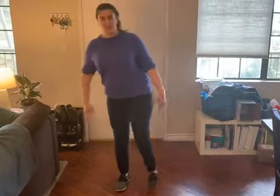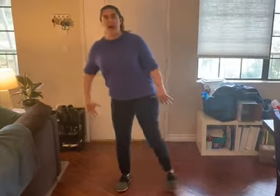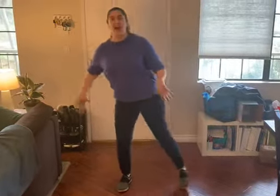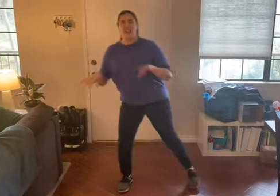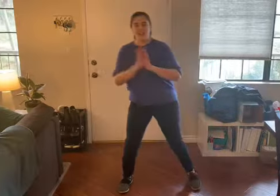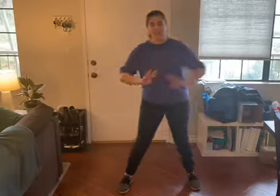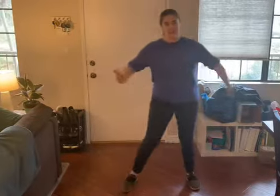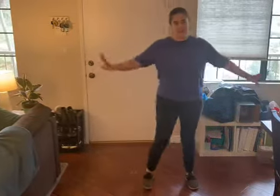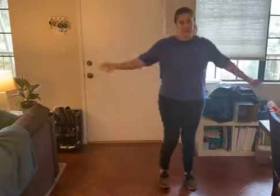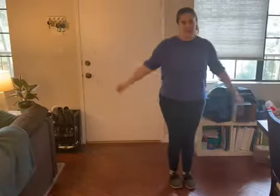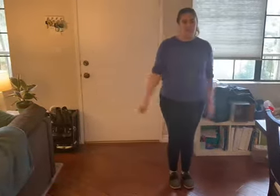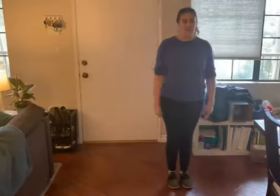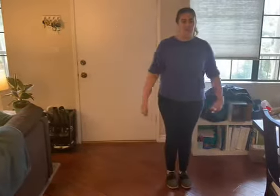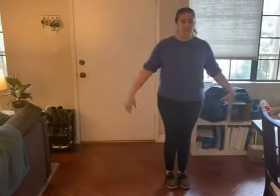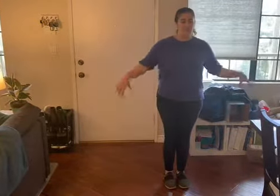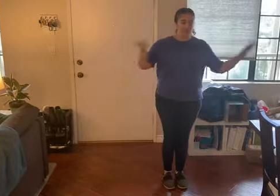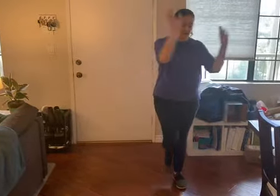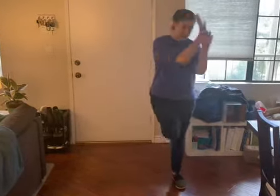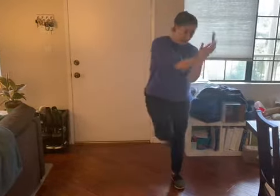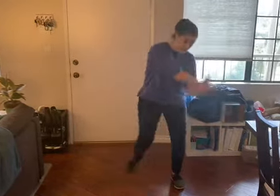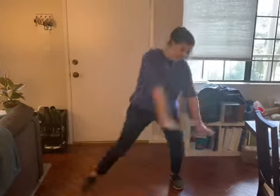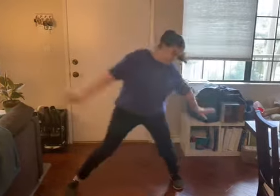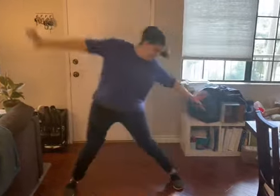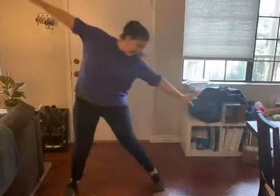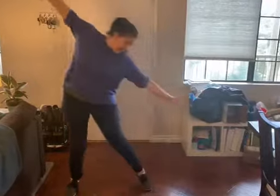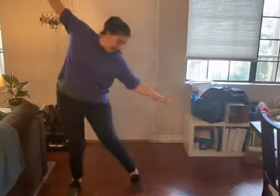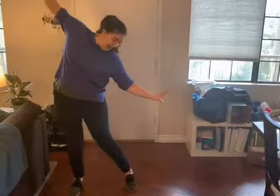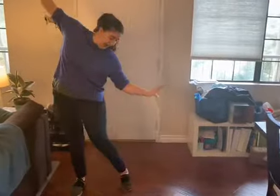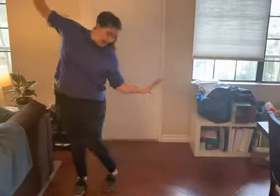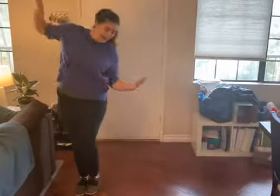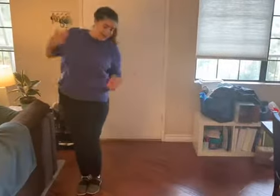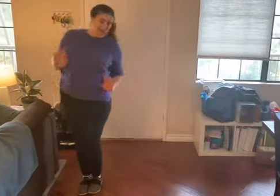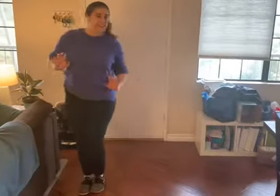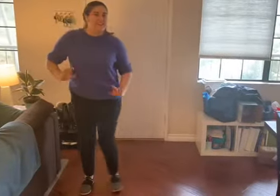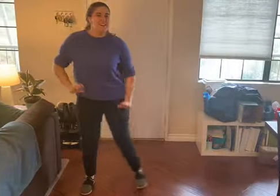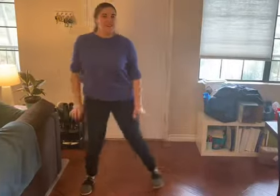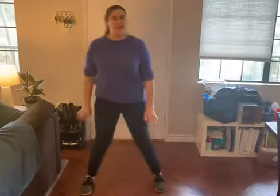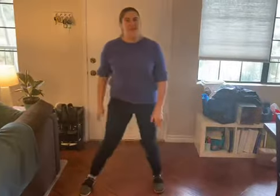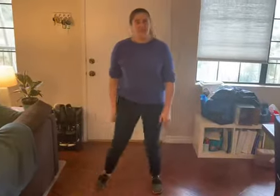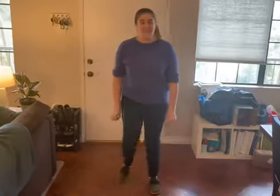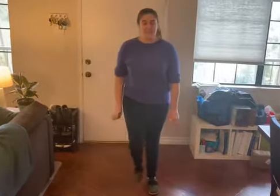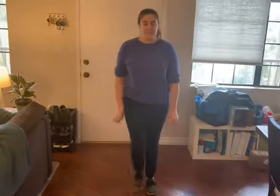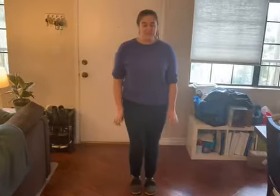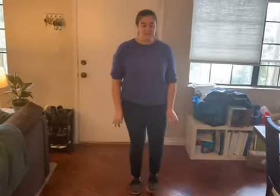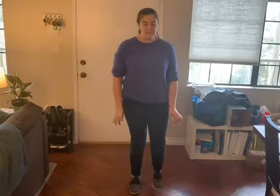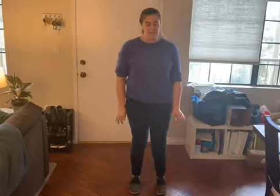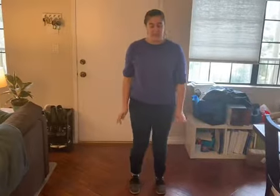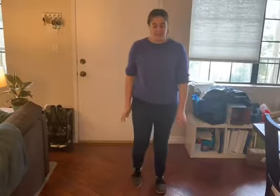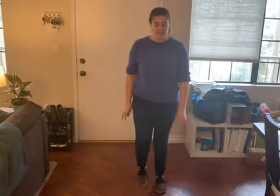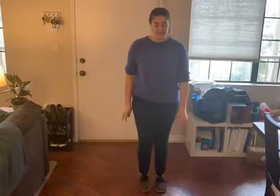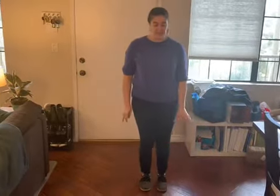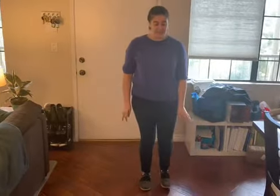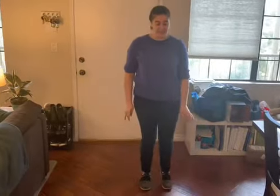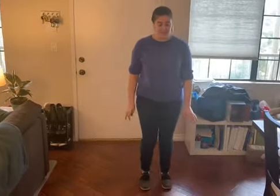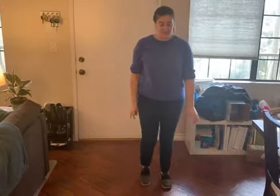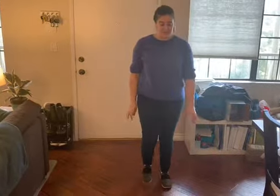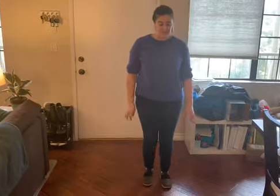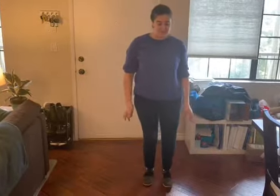I like to add my hands for a little flair and slide. So it'll look like tiptoe, tiptoe,